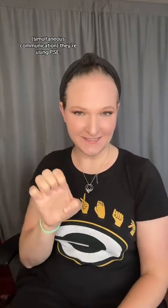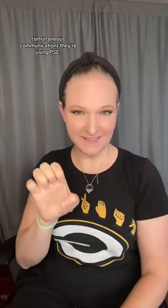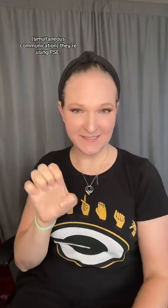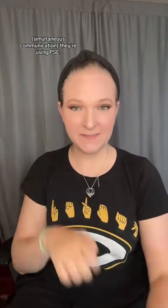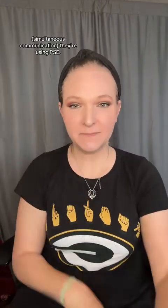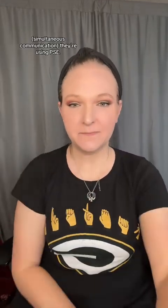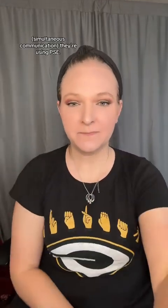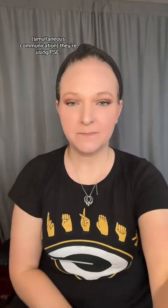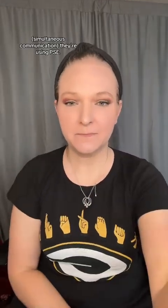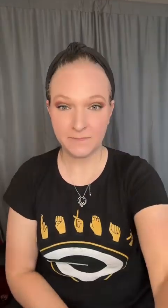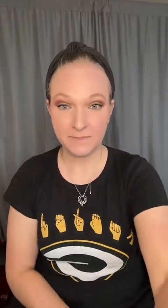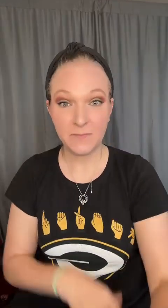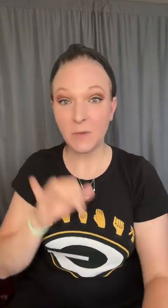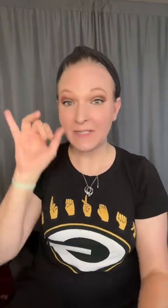using PSE.